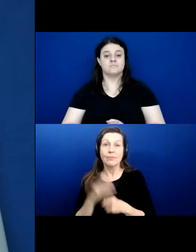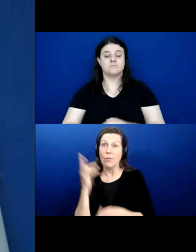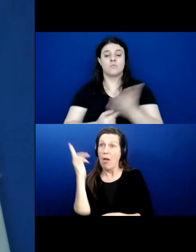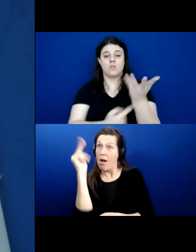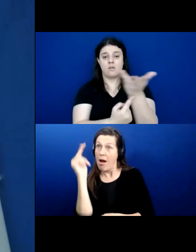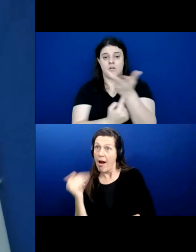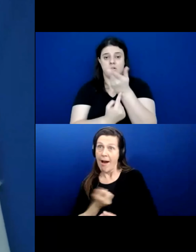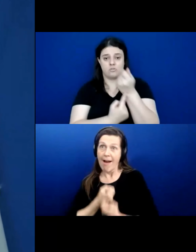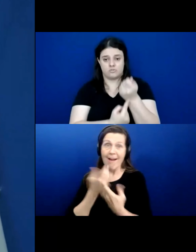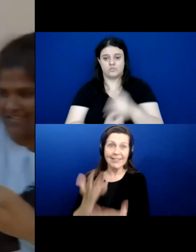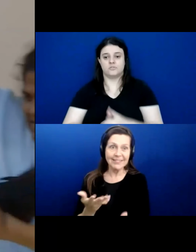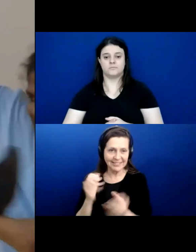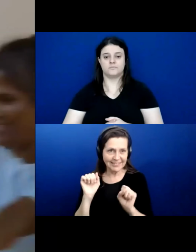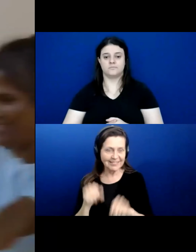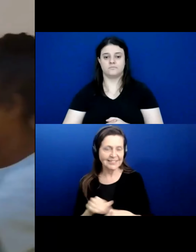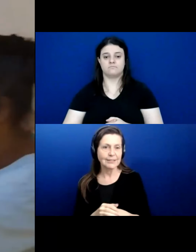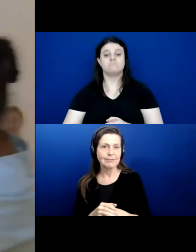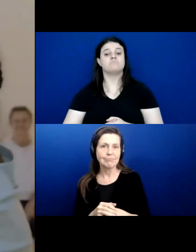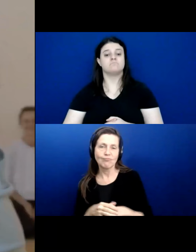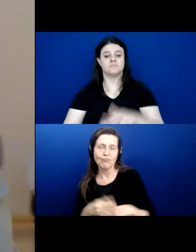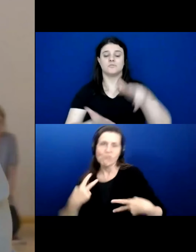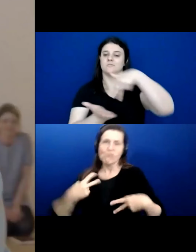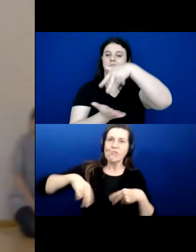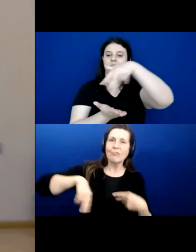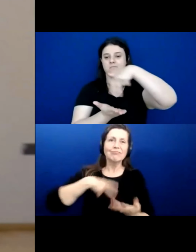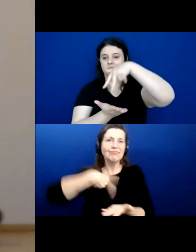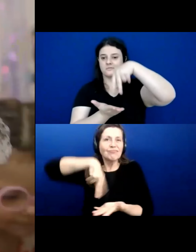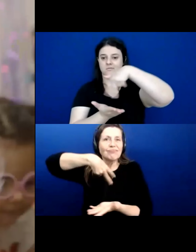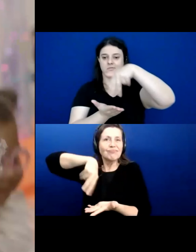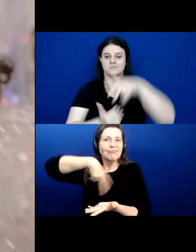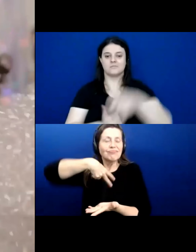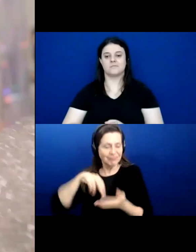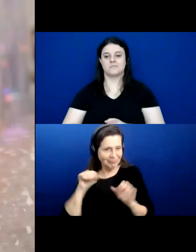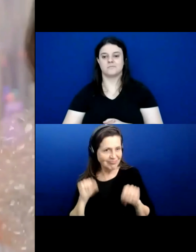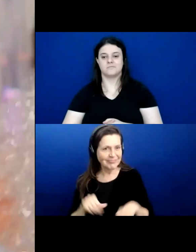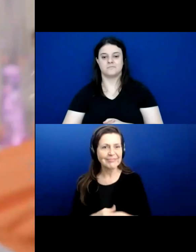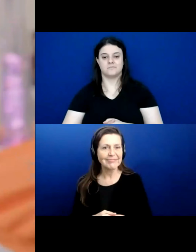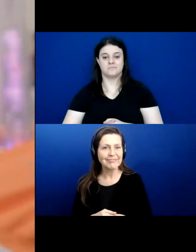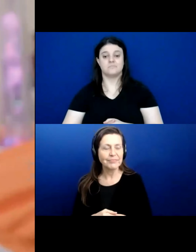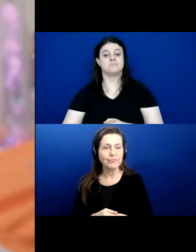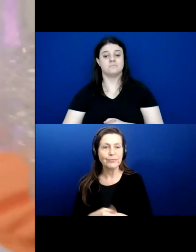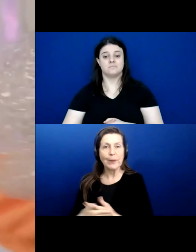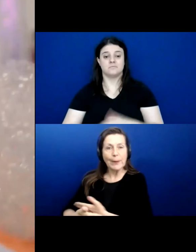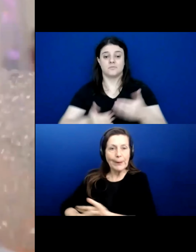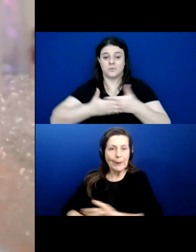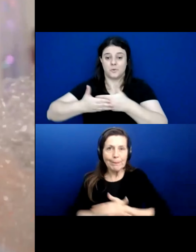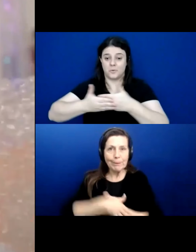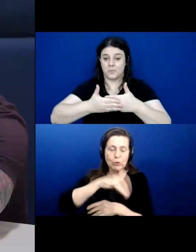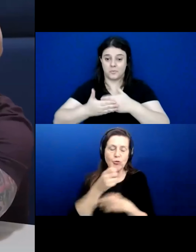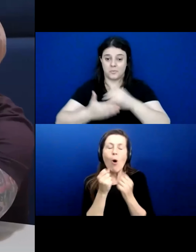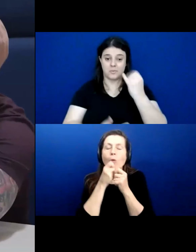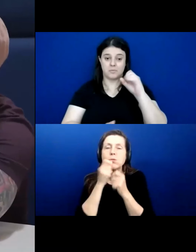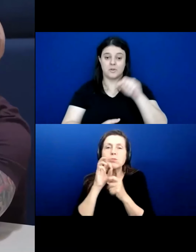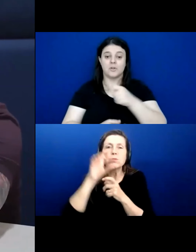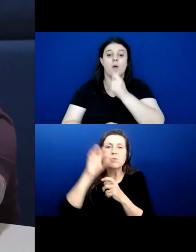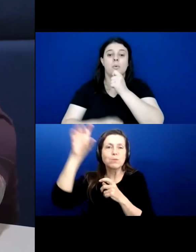art, the language of dance, the language of baby Josh playing with bubbles,